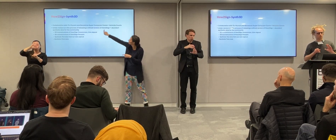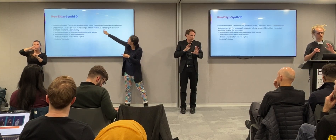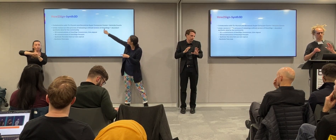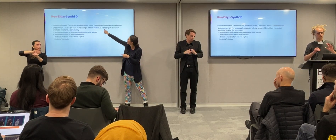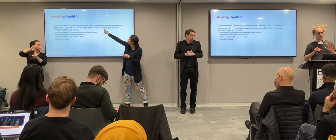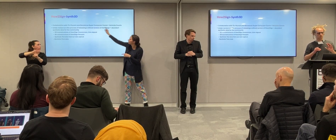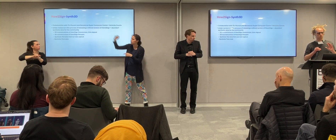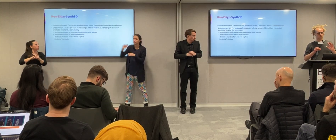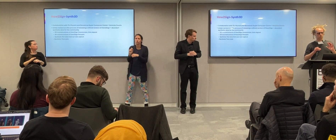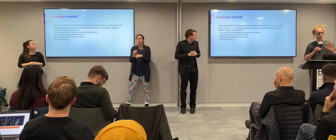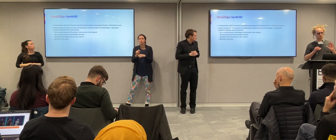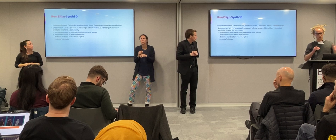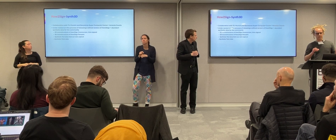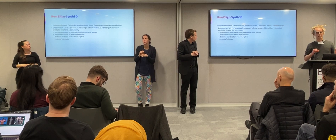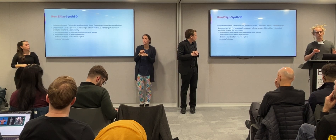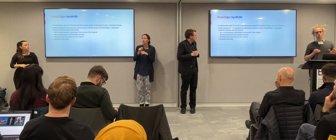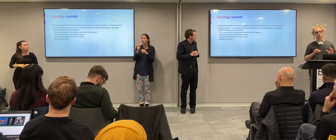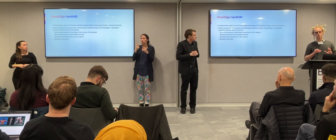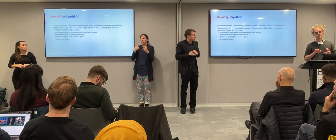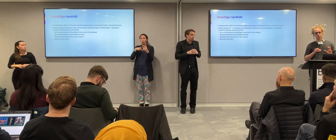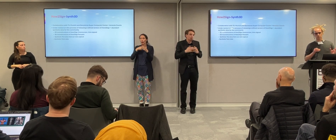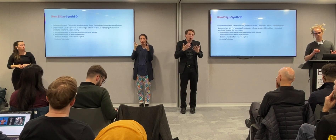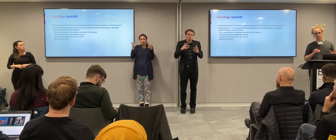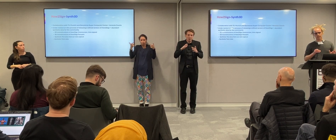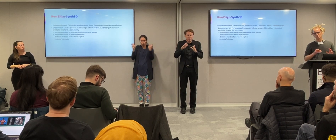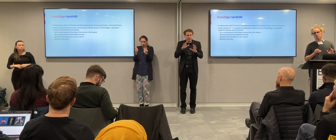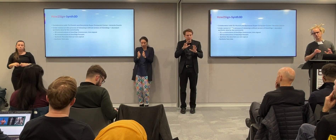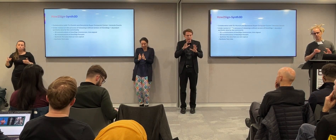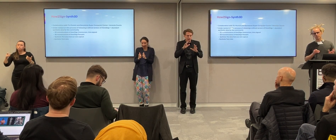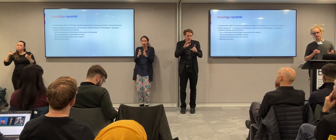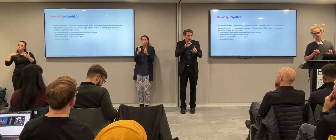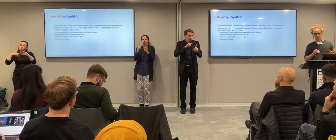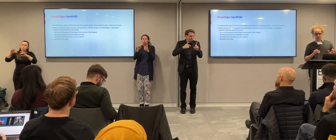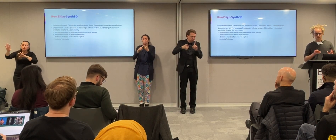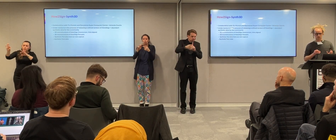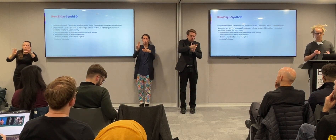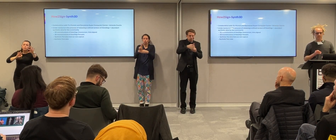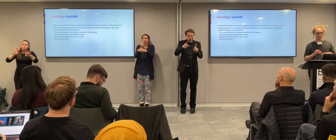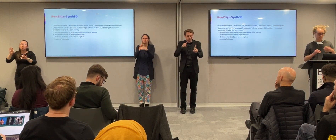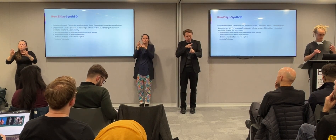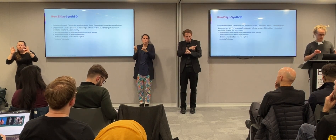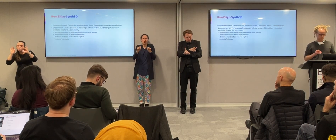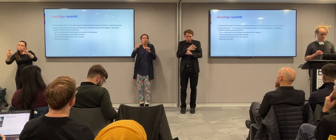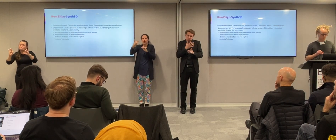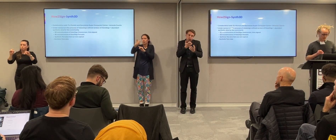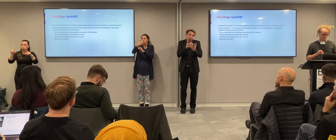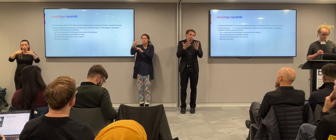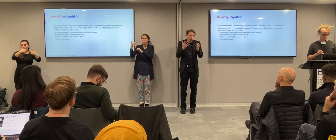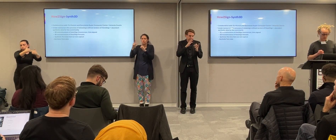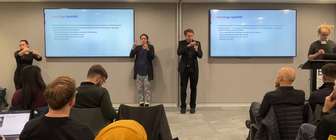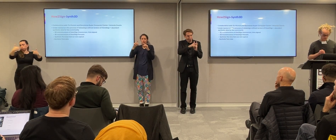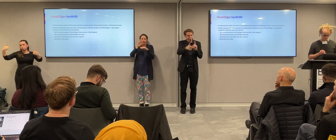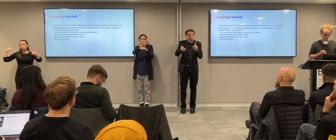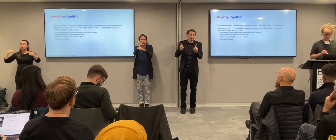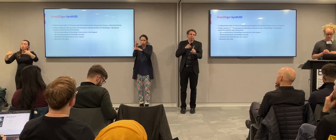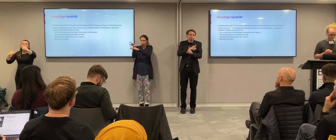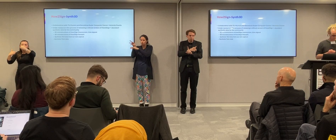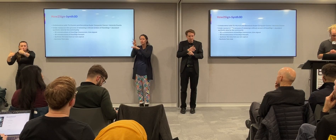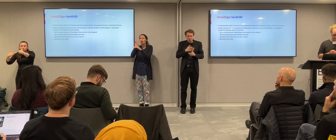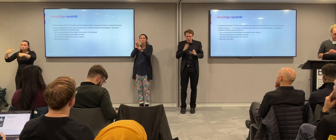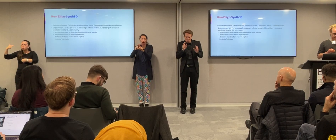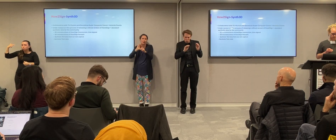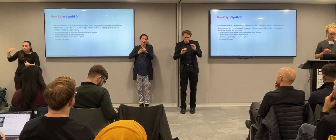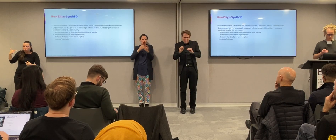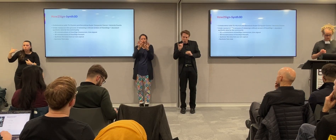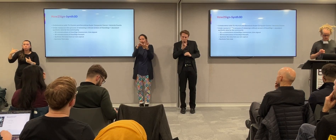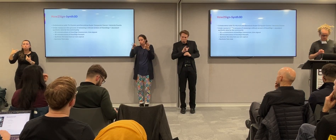like boiled it down to like usable cameras from that huge set and applied our algorithm to it and